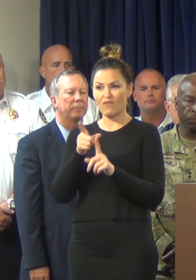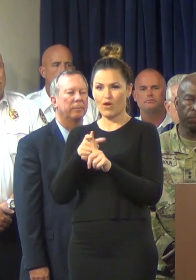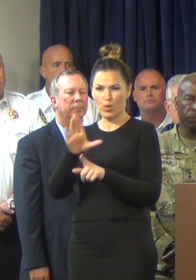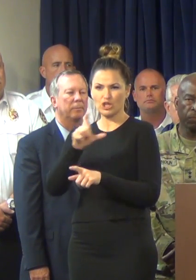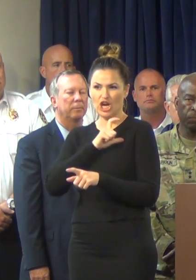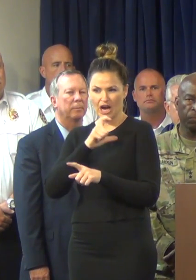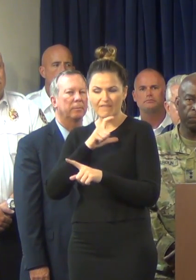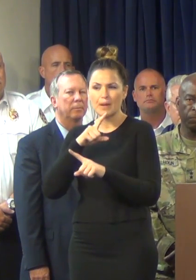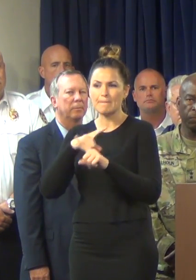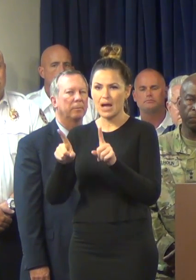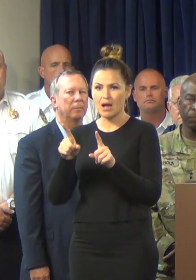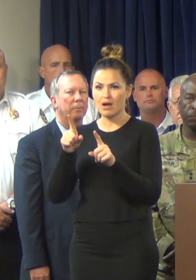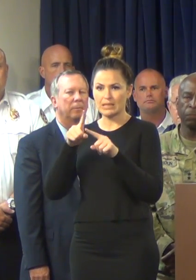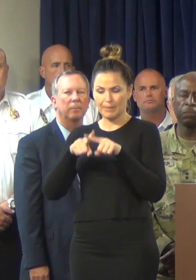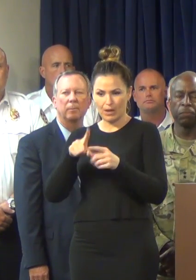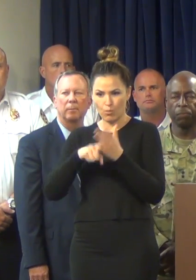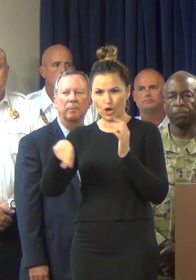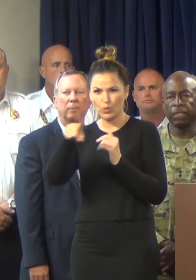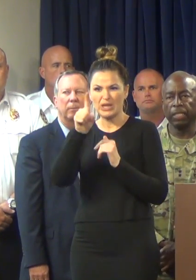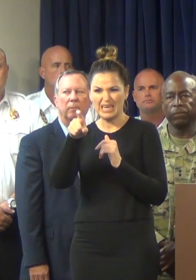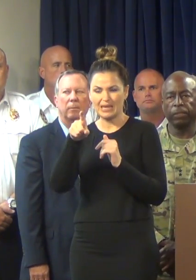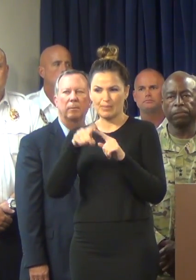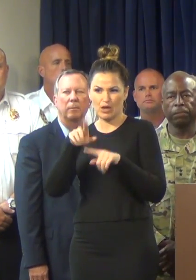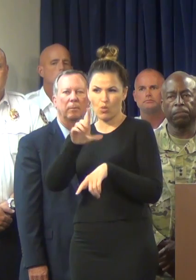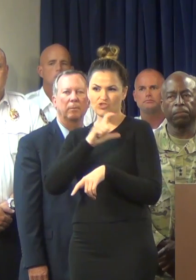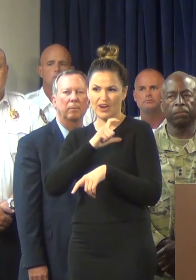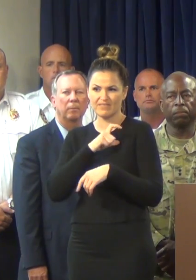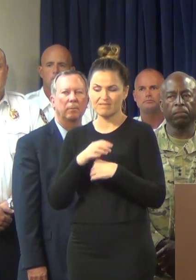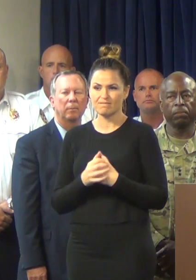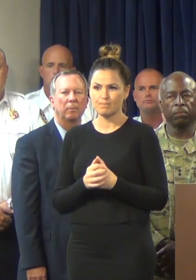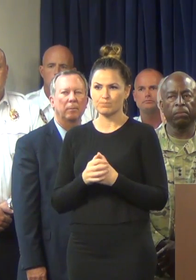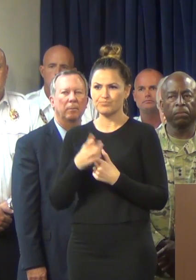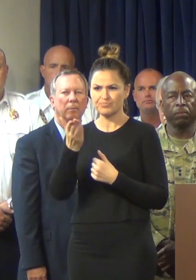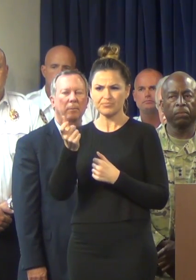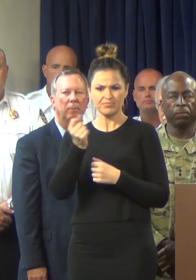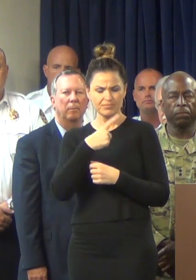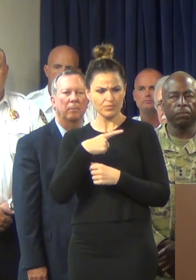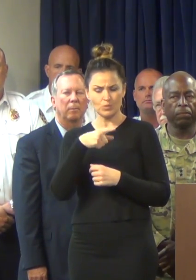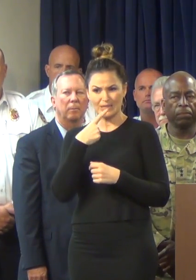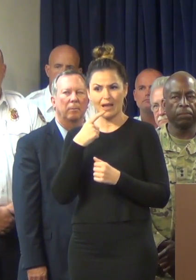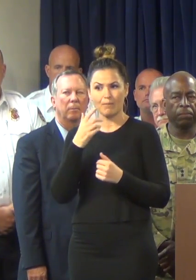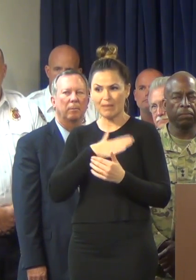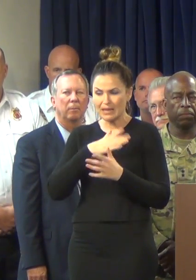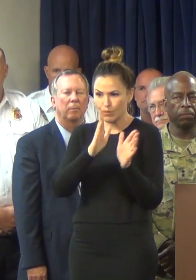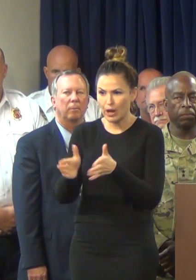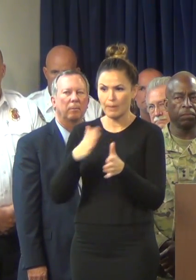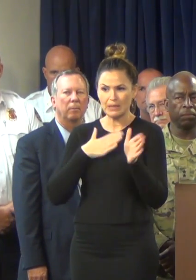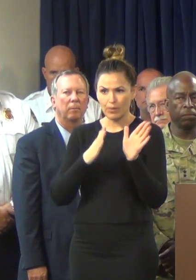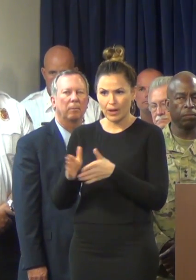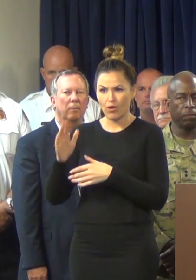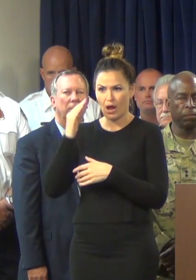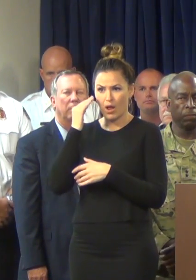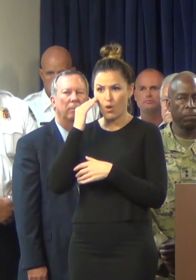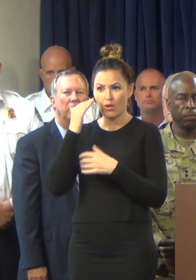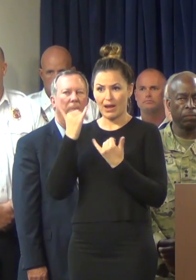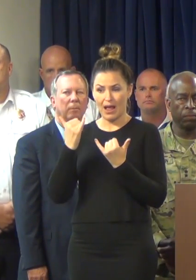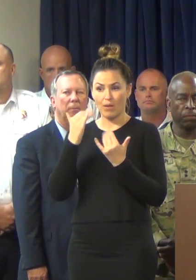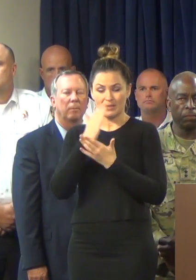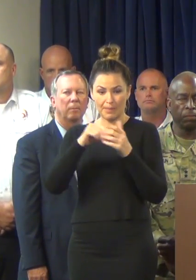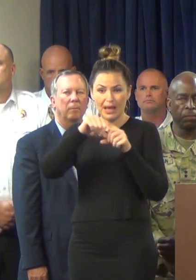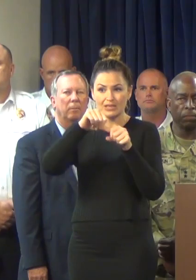whatever resources you need with your local law enforcement. Governor, you've asked everyone to get prepared, and I know up here today there were stations running